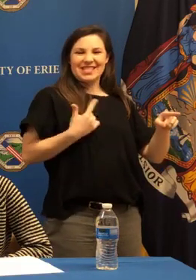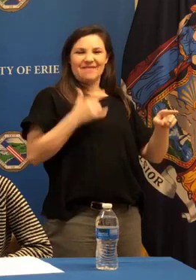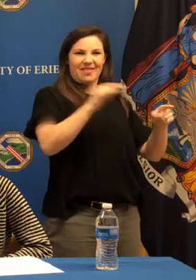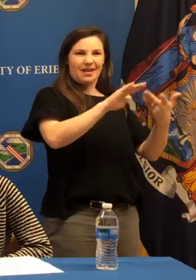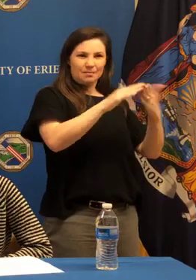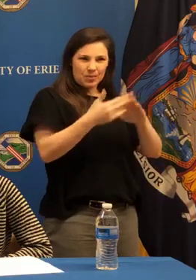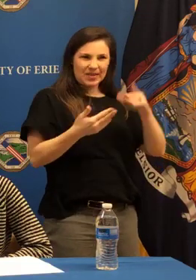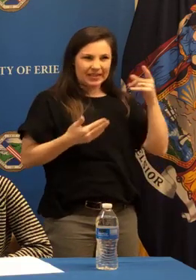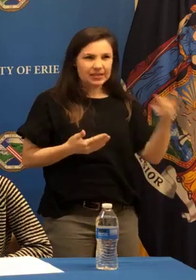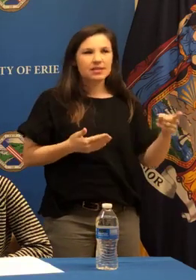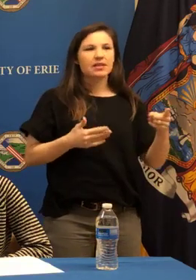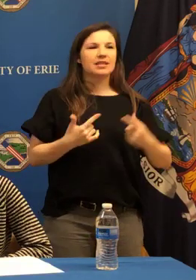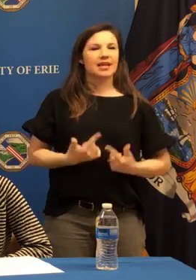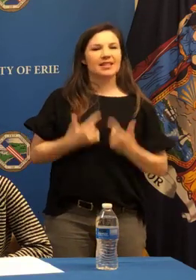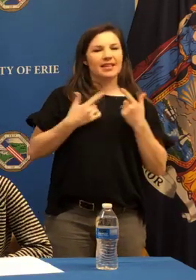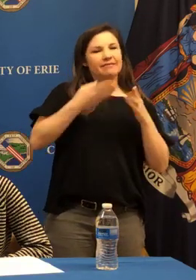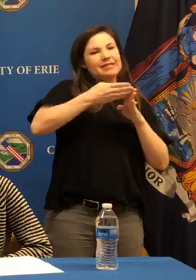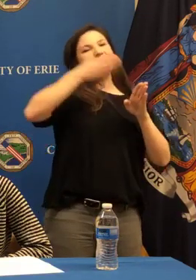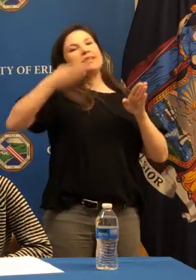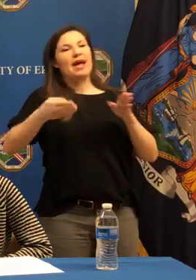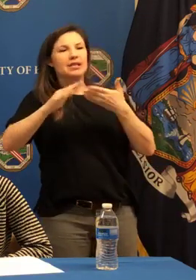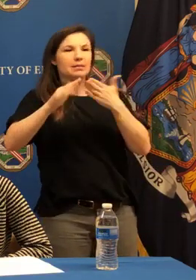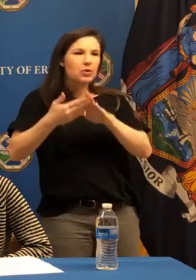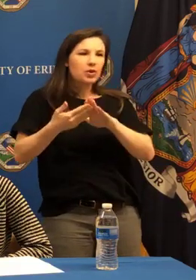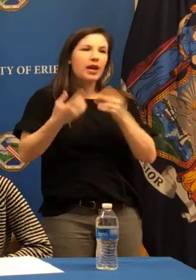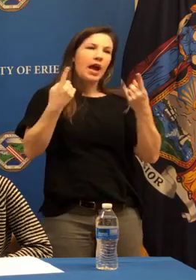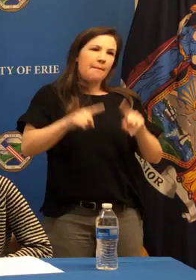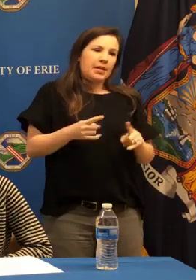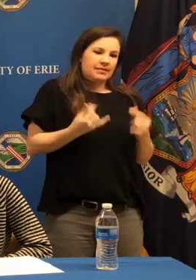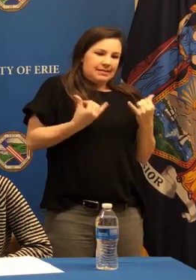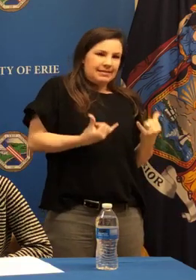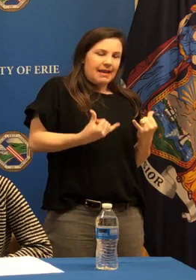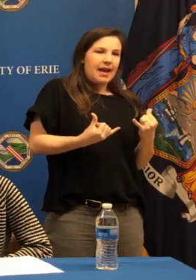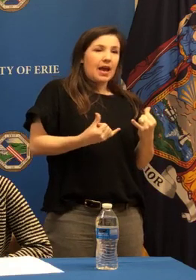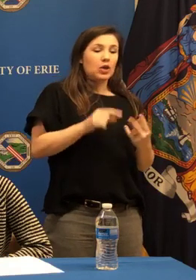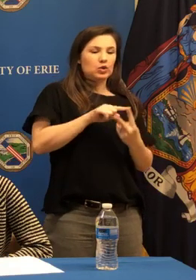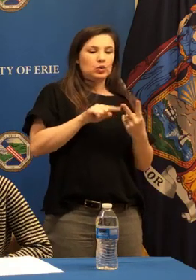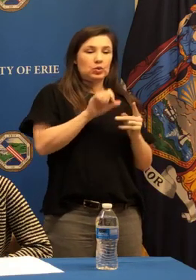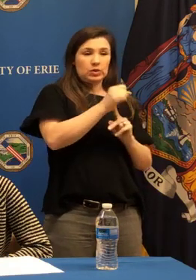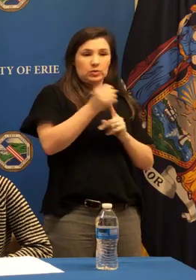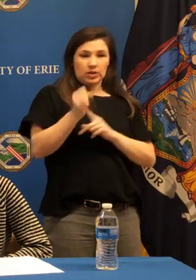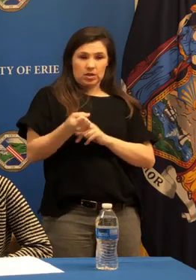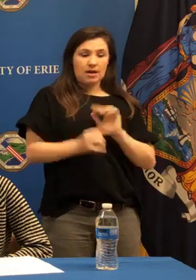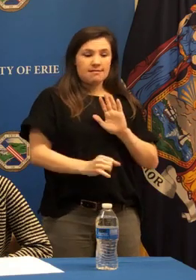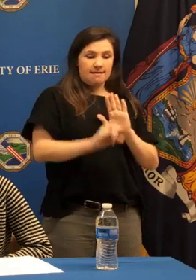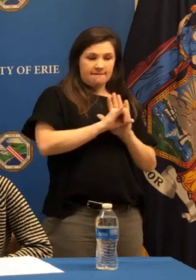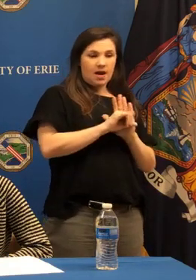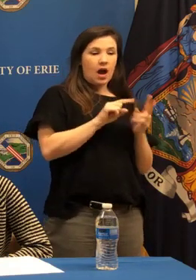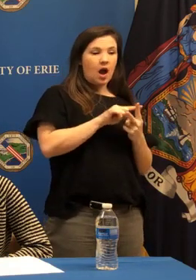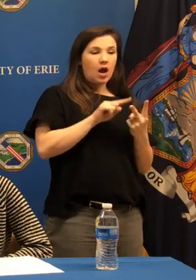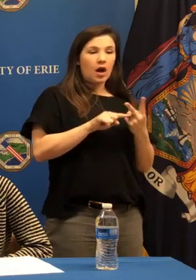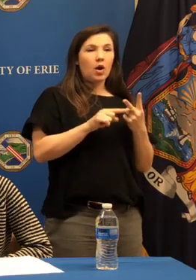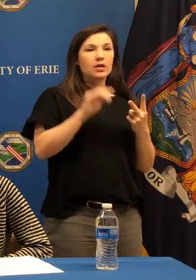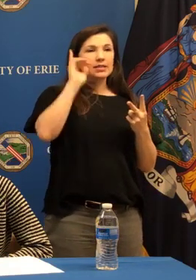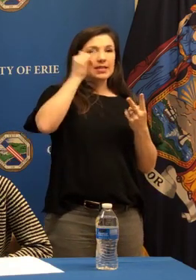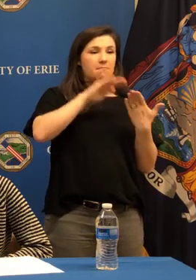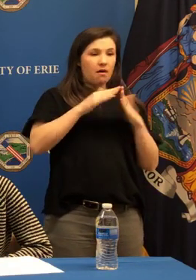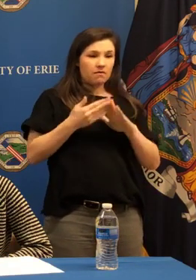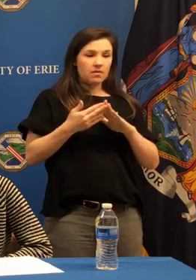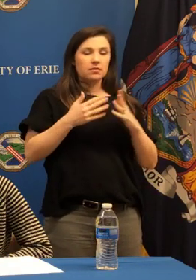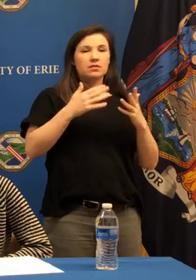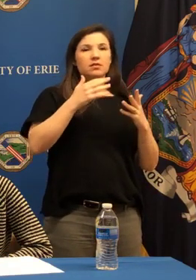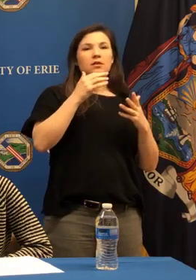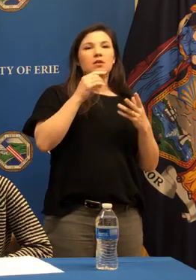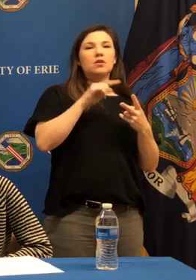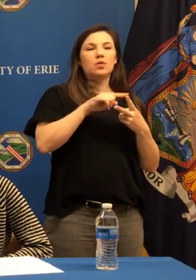they did. They lived in the one next door. That happened earlier today. 2 cases that were identified previously as City of Buffalo. One was the